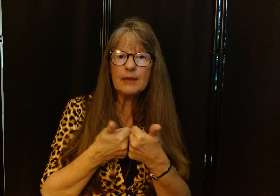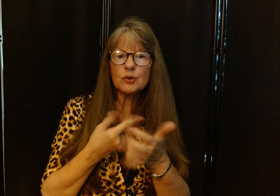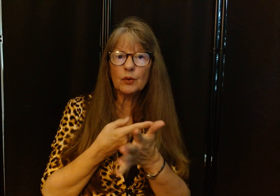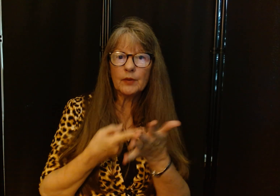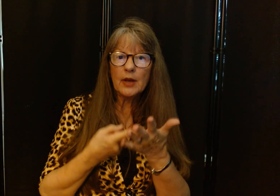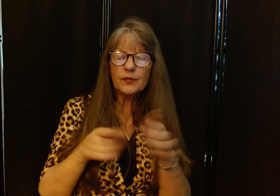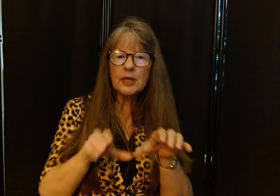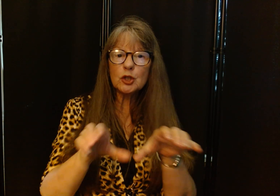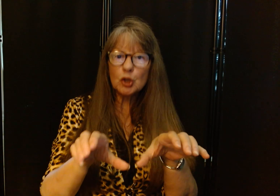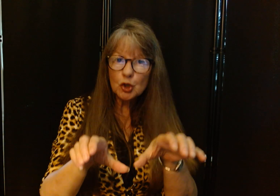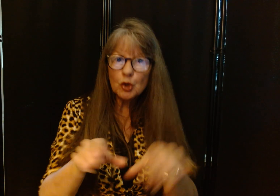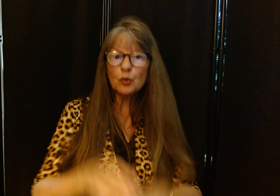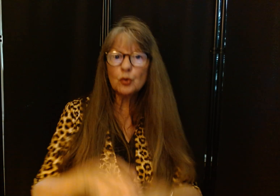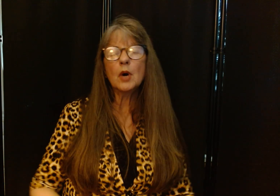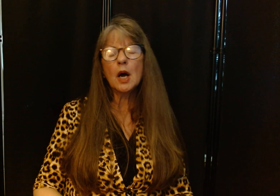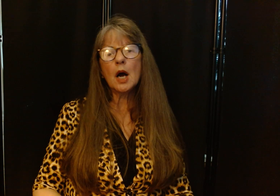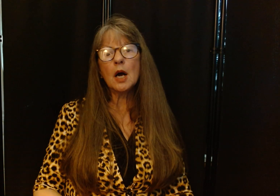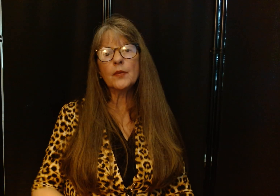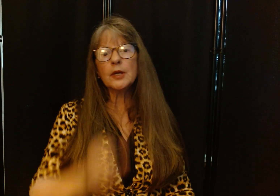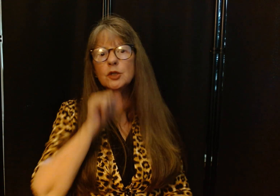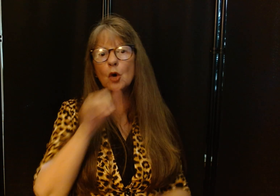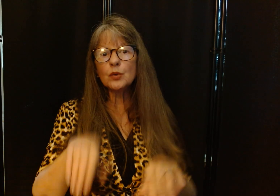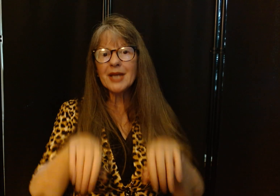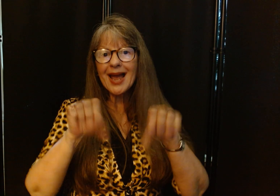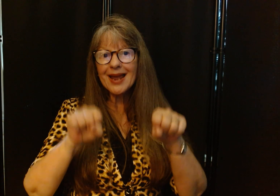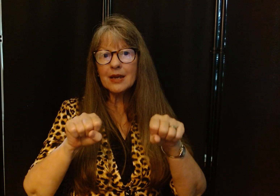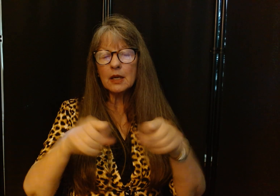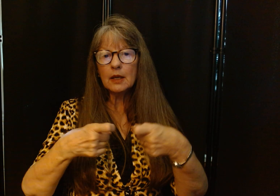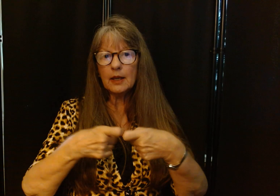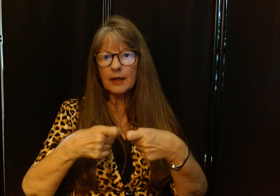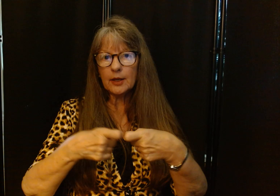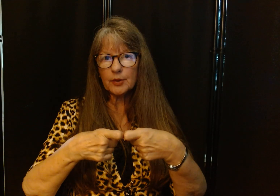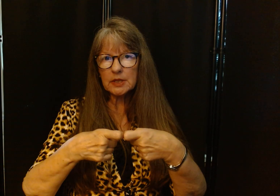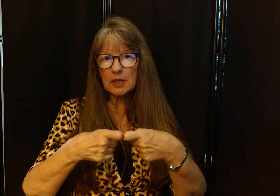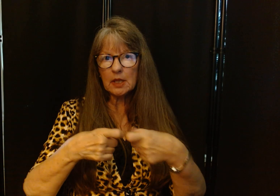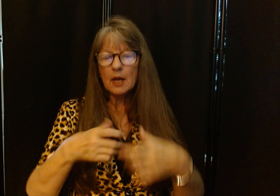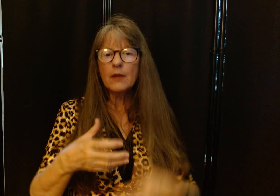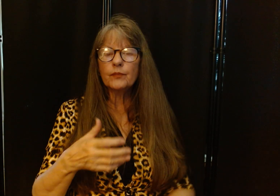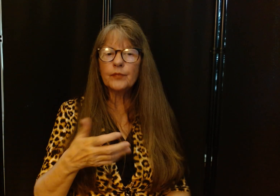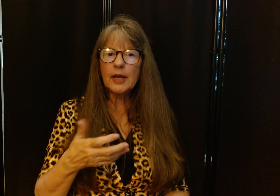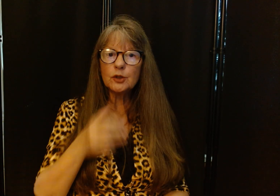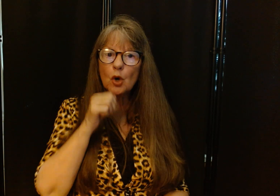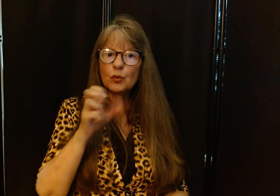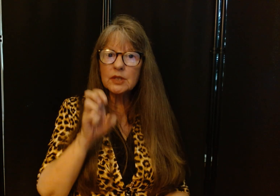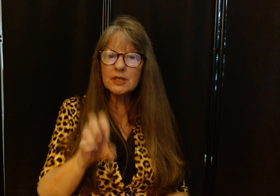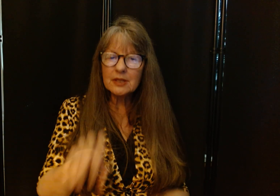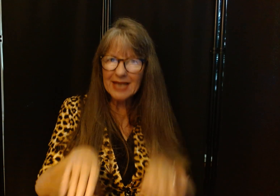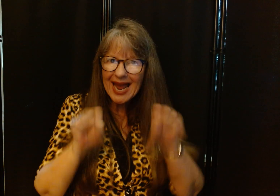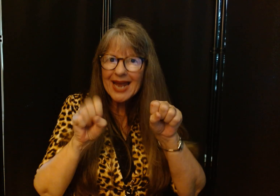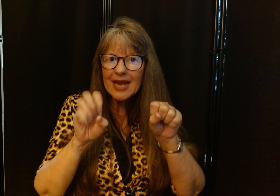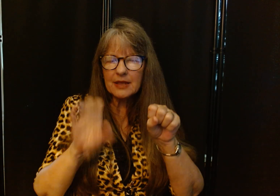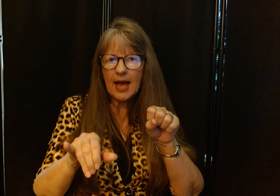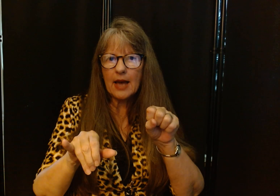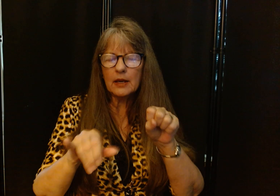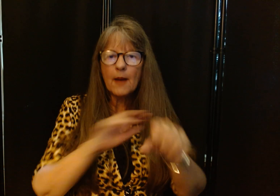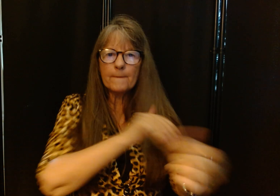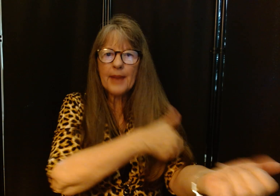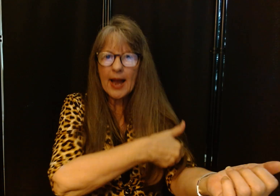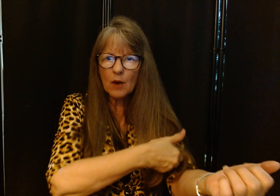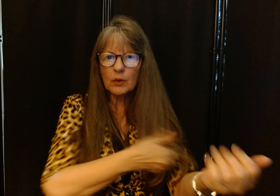or things to do that don't take electricity, that don't take that power that